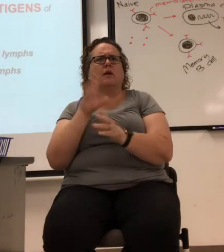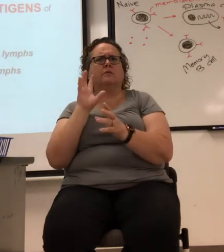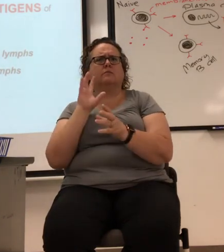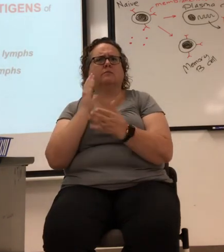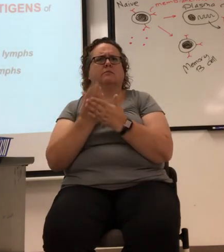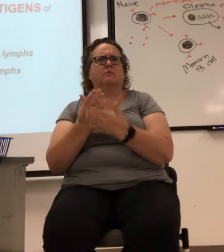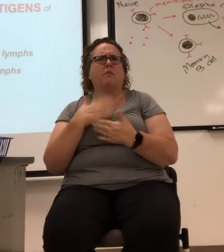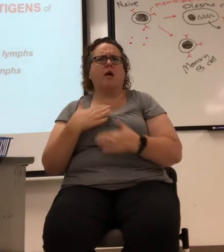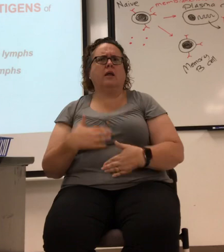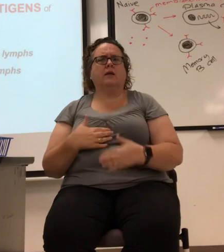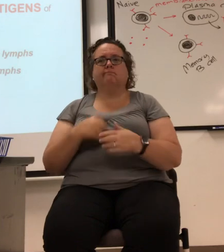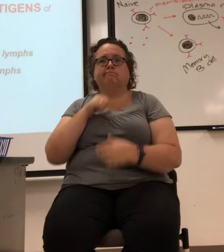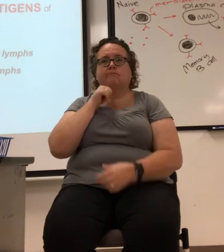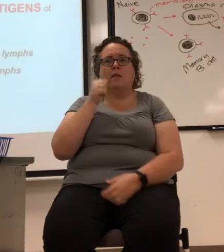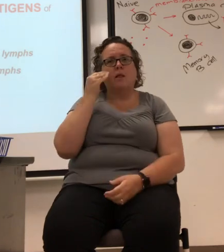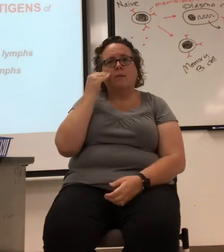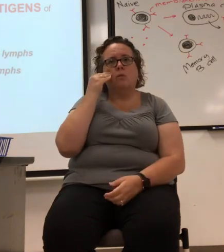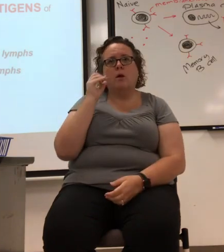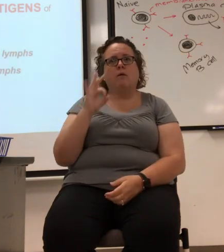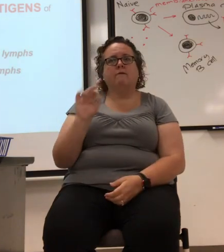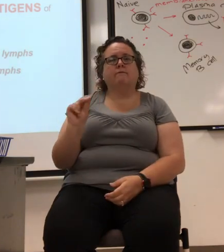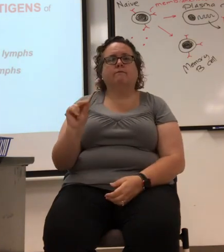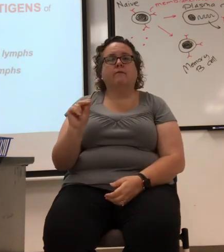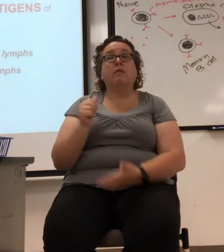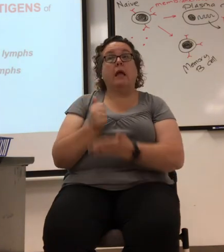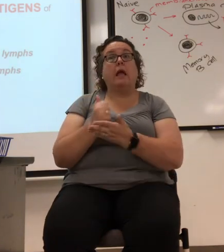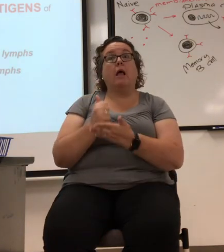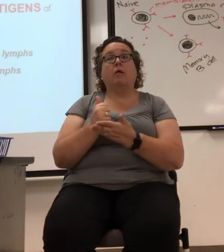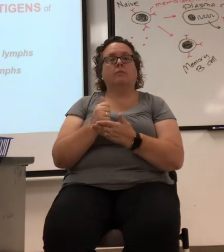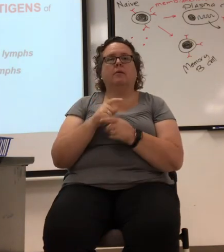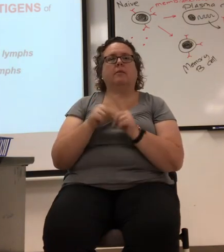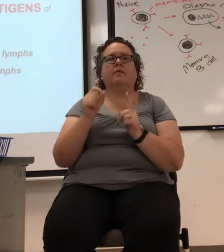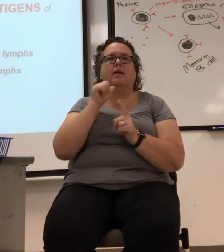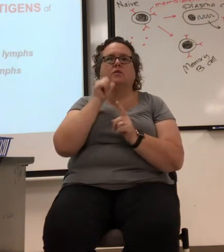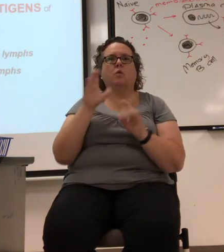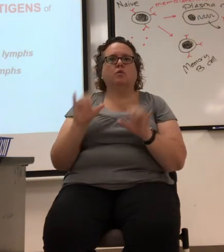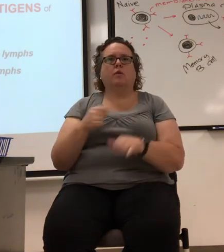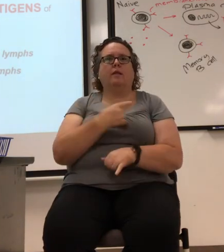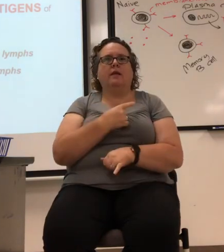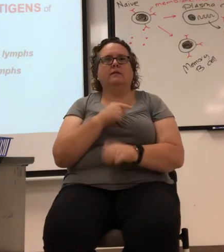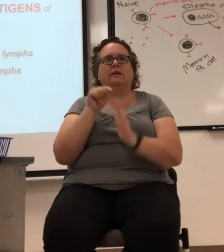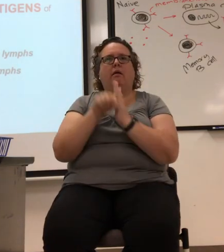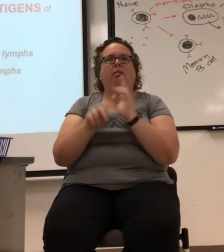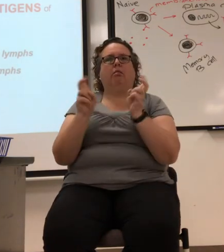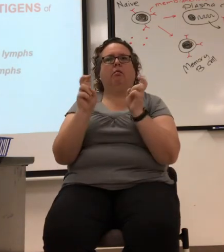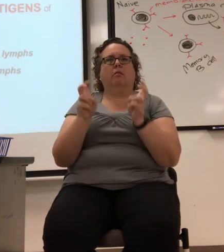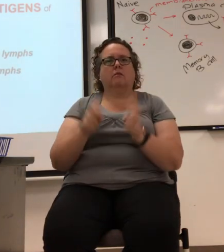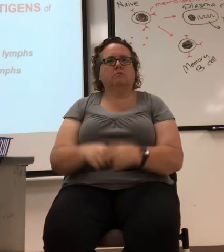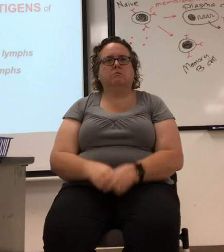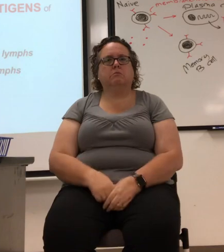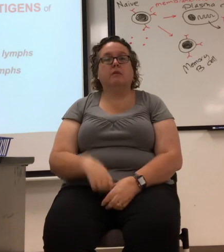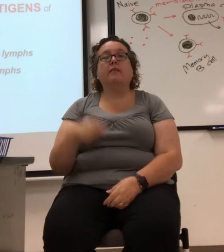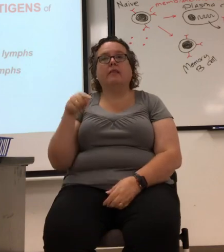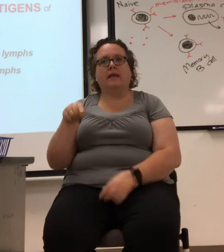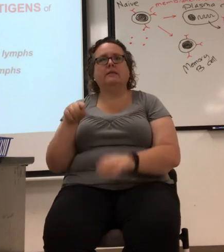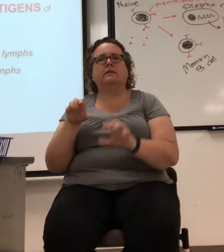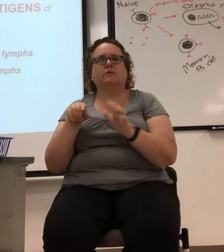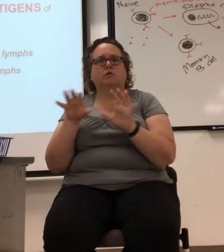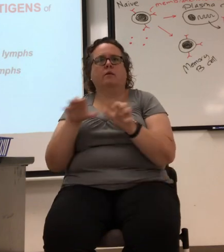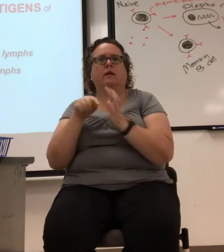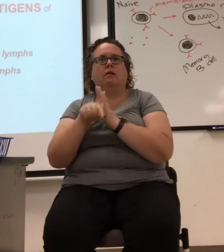before it gets to the body too? Not that I know of. Not that I know. They help. They don't do this kill stuff. Oh. These do the killing.